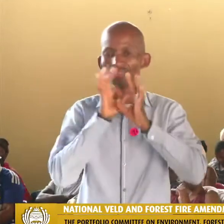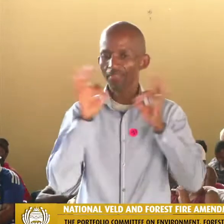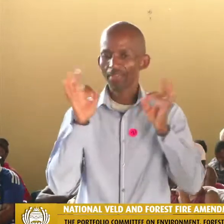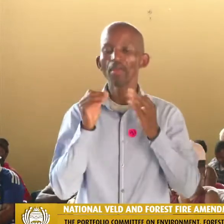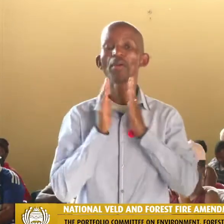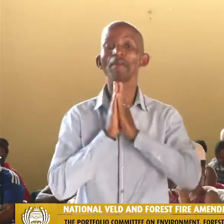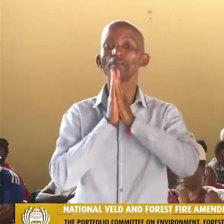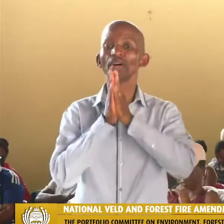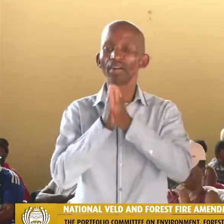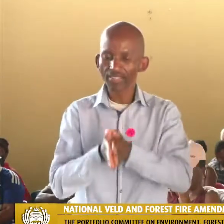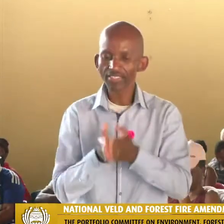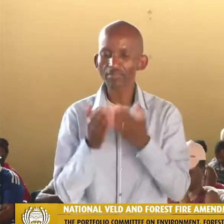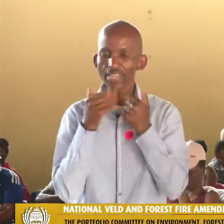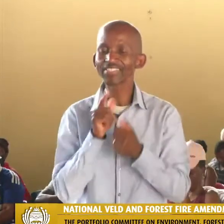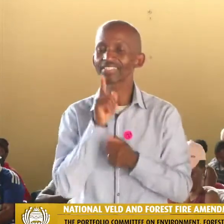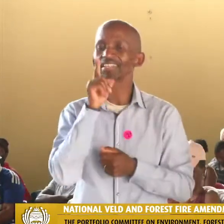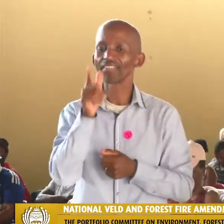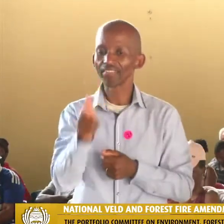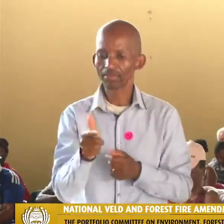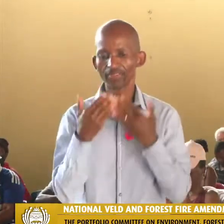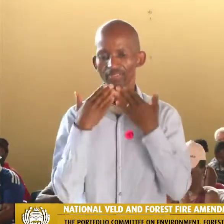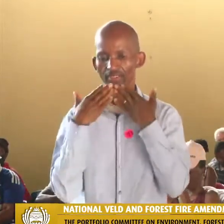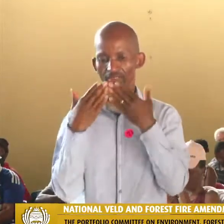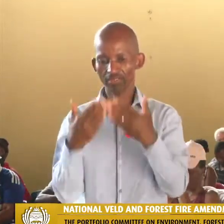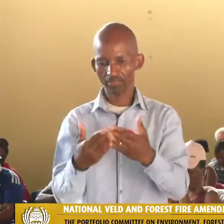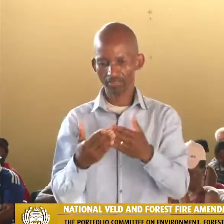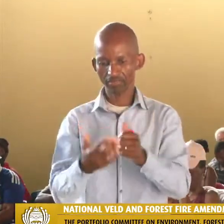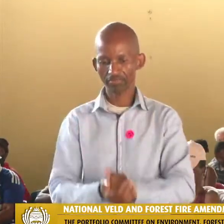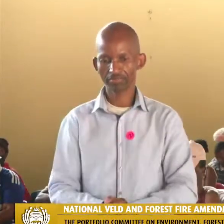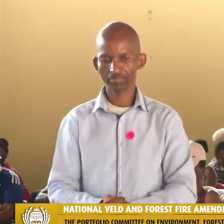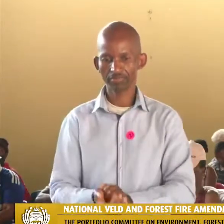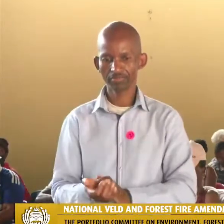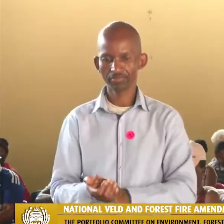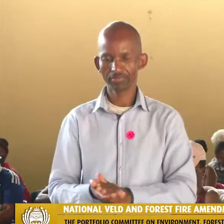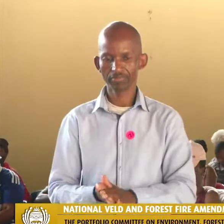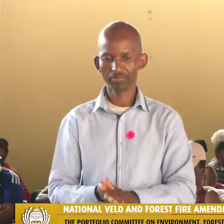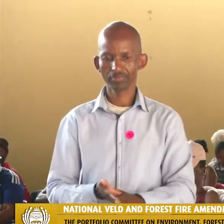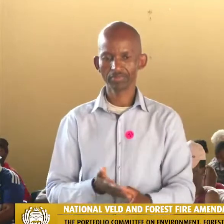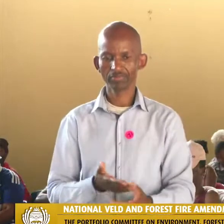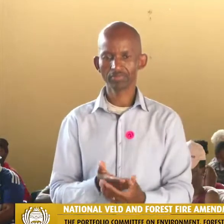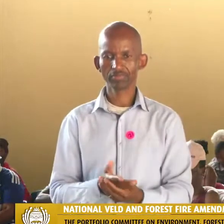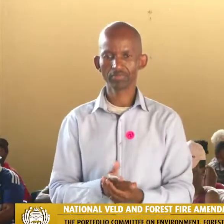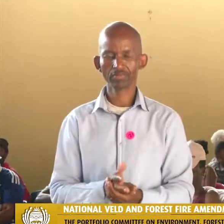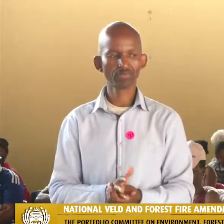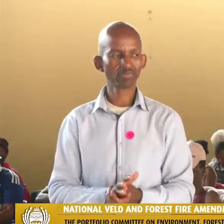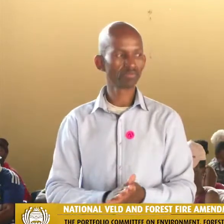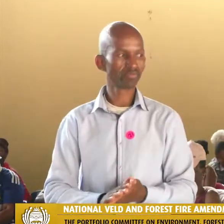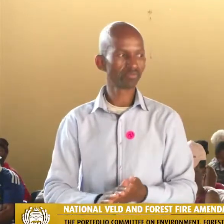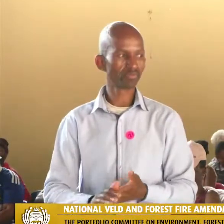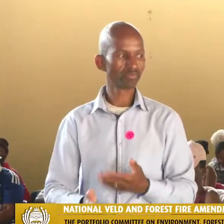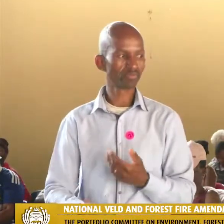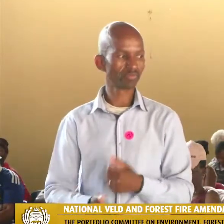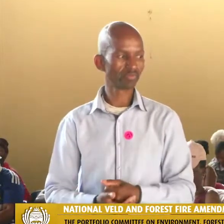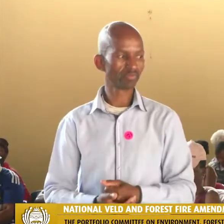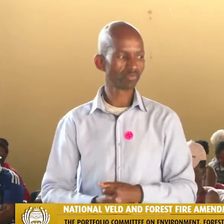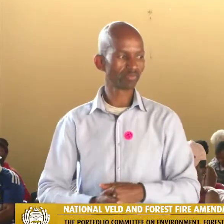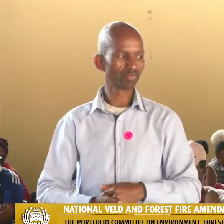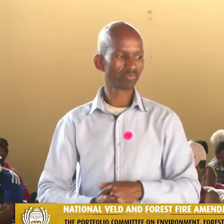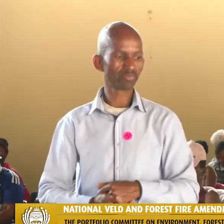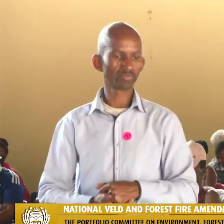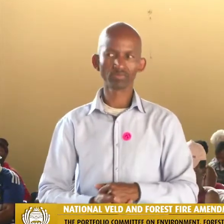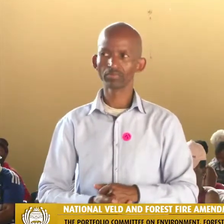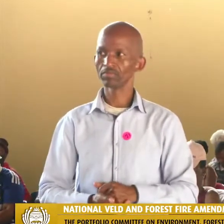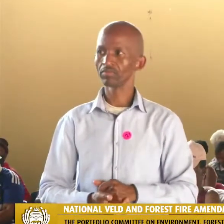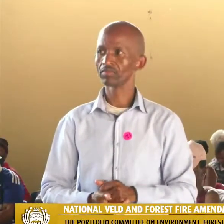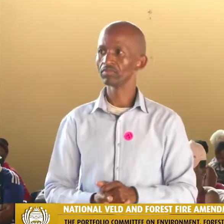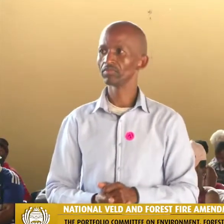le bue le bona sa. So please, may you engage with the firefighters from Mogale, so that they could assist us when we have the